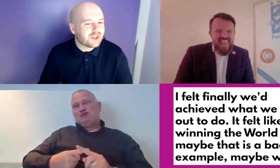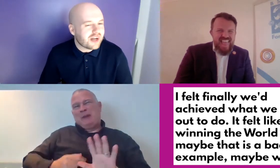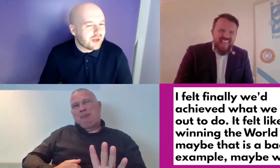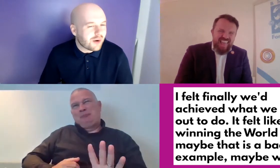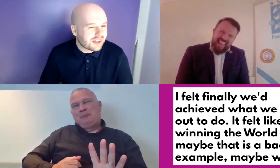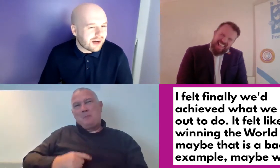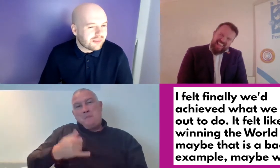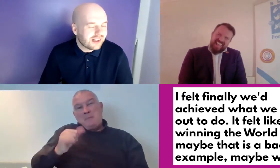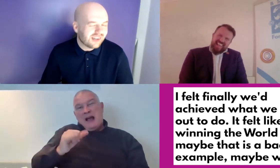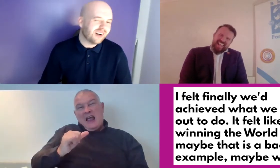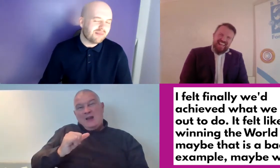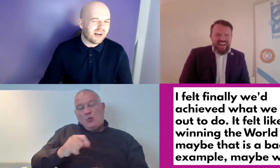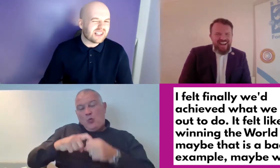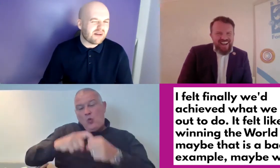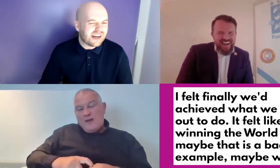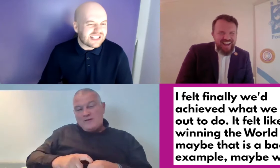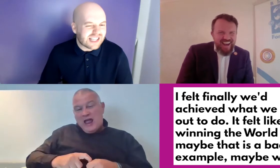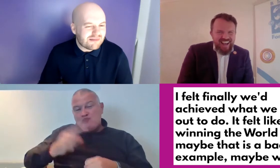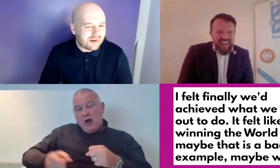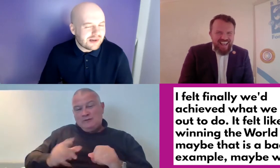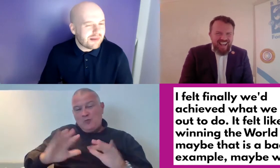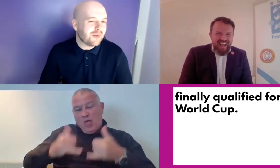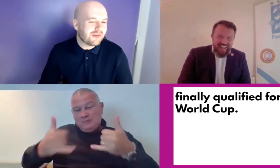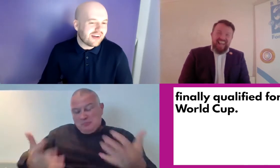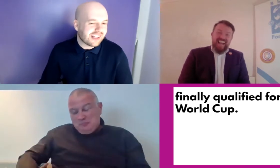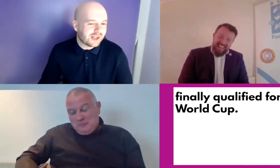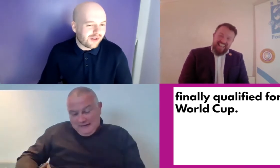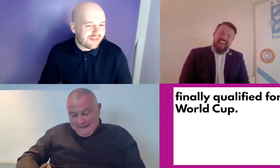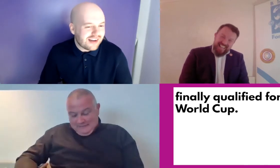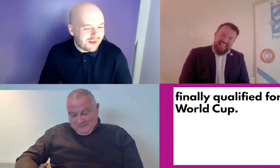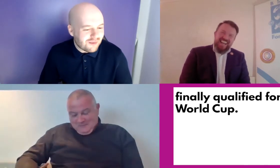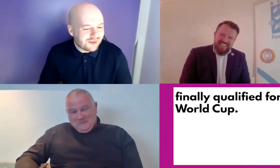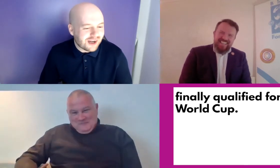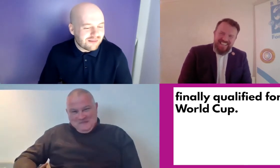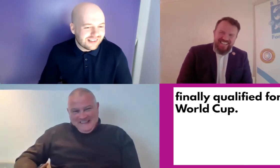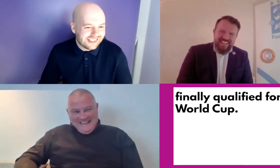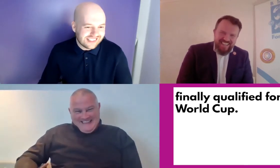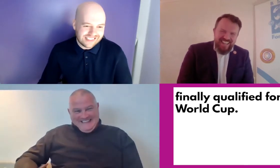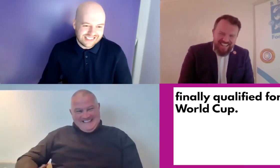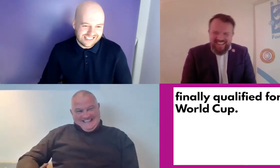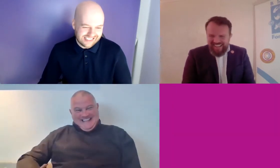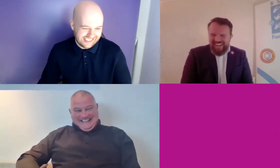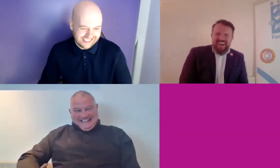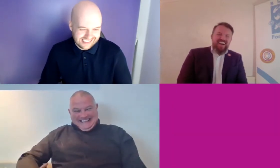like us winning the World Cup. Oh, maybe that's a bad example. Maybe we finally qualified for a World Cup.